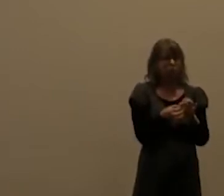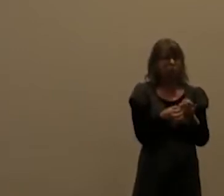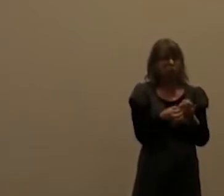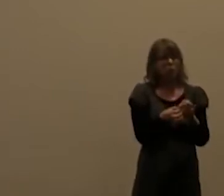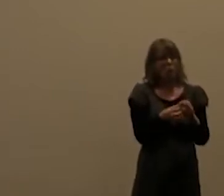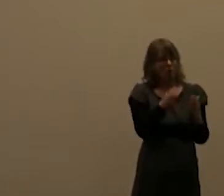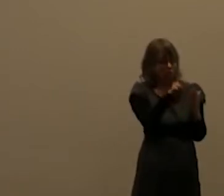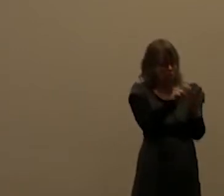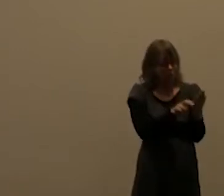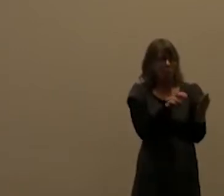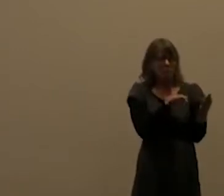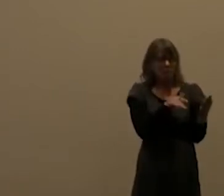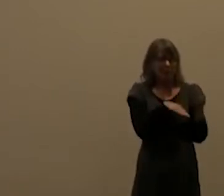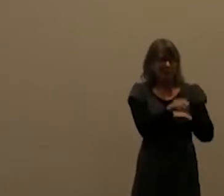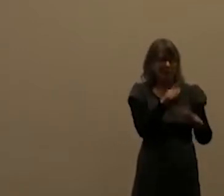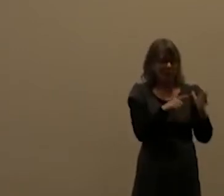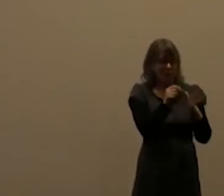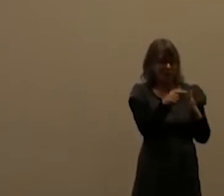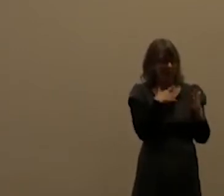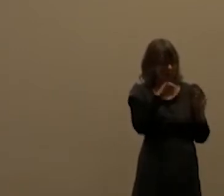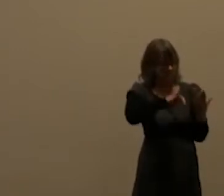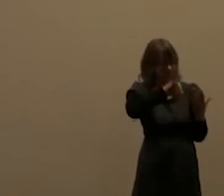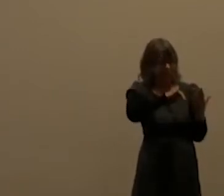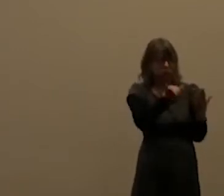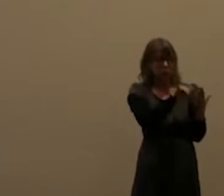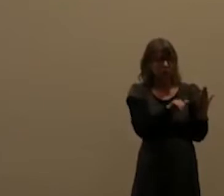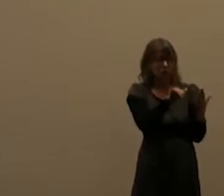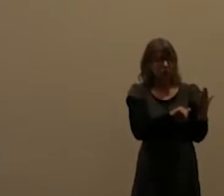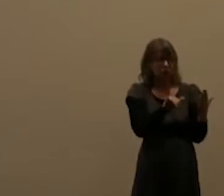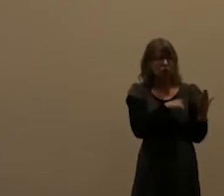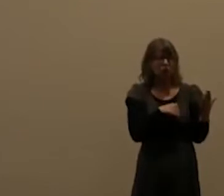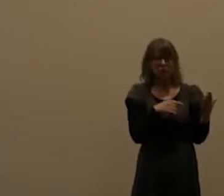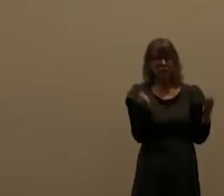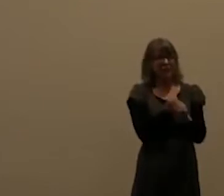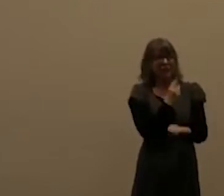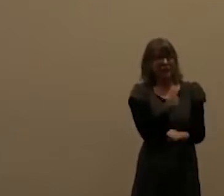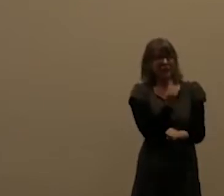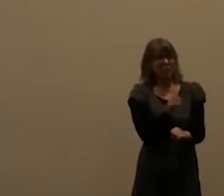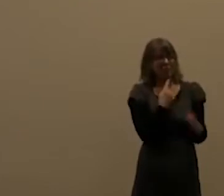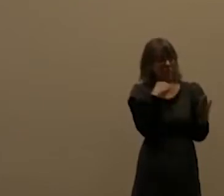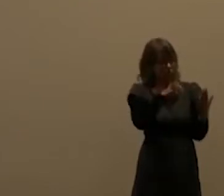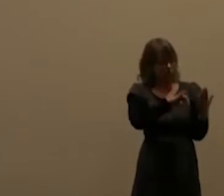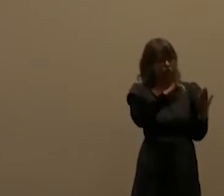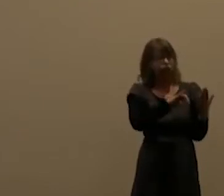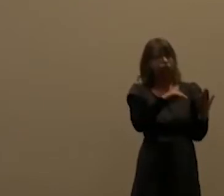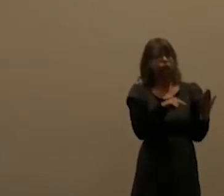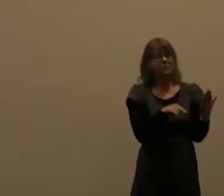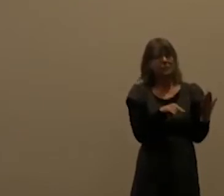methods that I have in my API that I can choose. This did all of it for me with API management. It's pretty